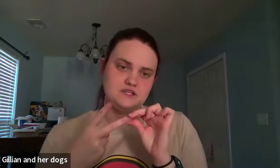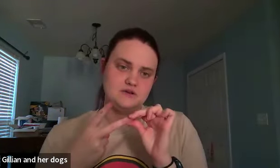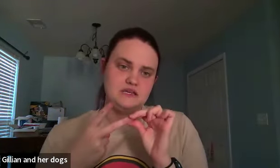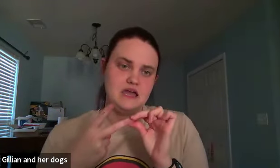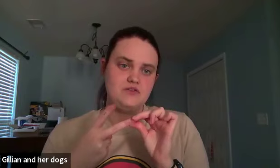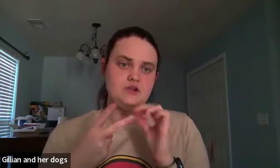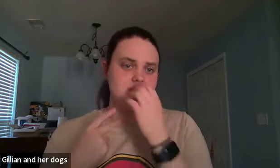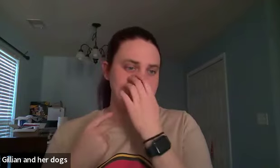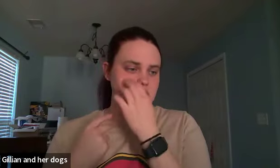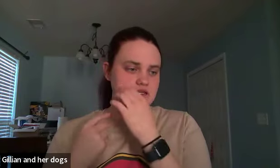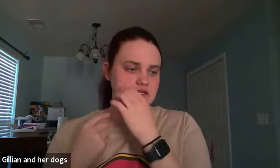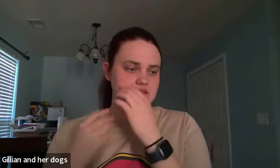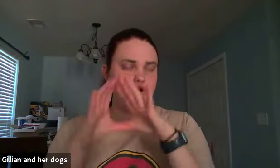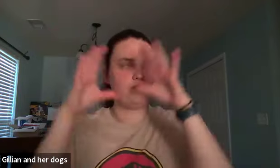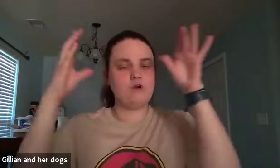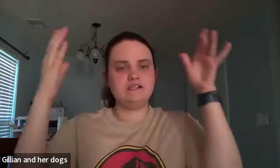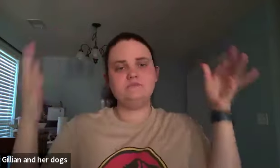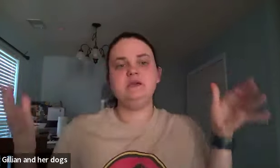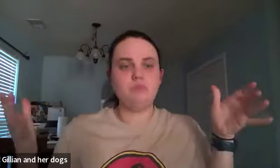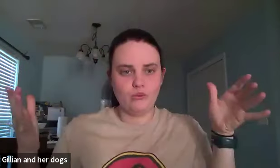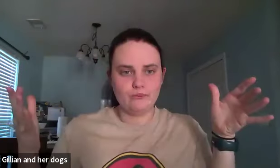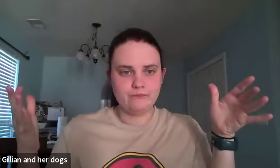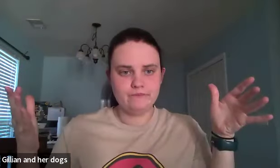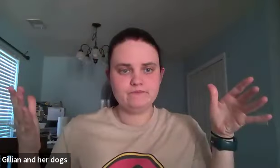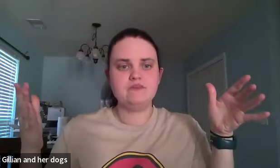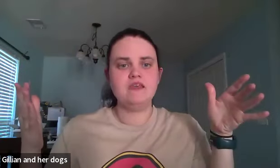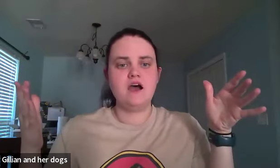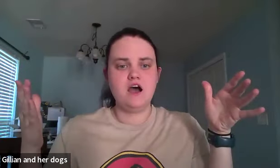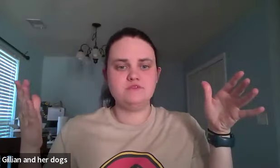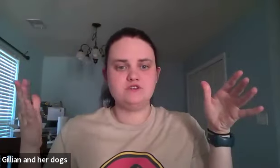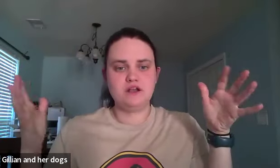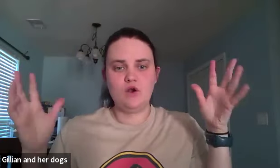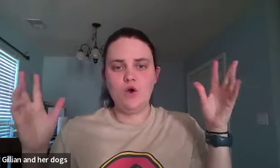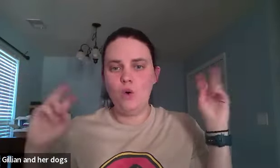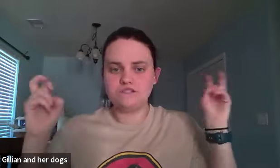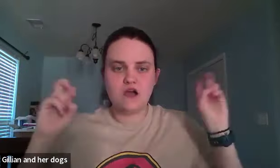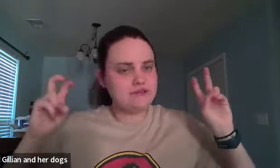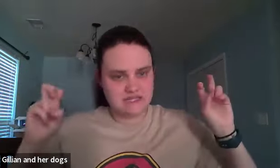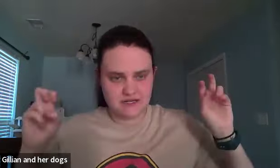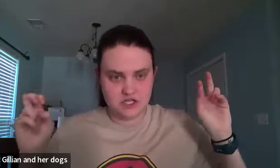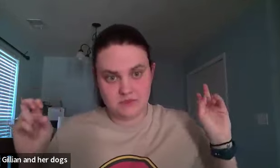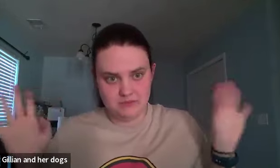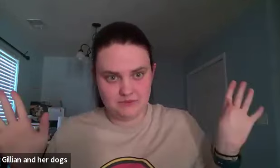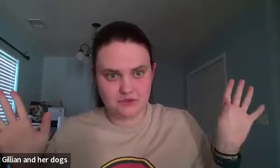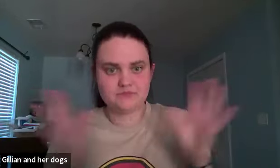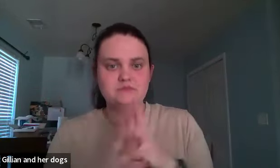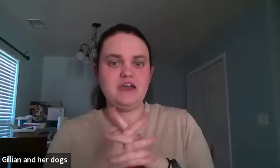this go together is because overall it's people. So like our whole topic tonight is going to be people.